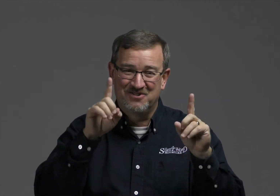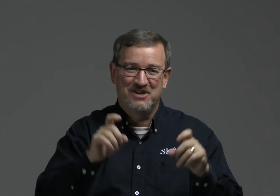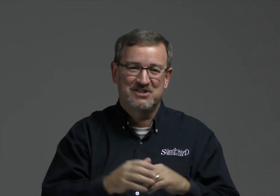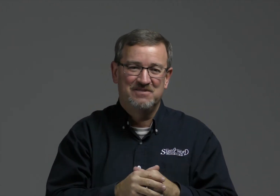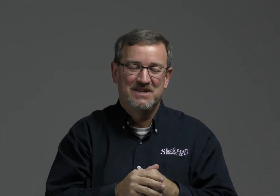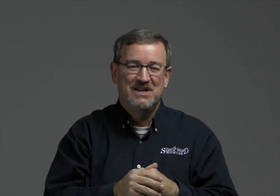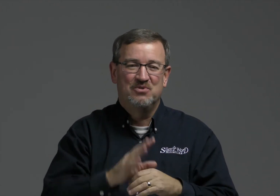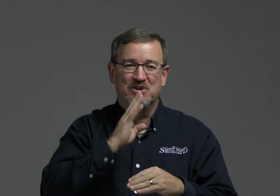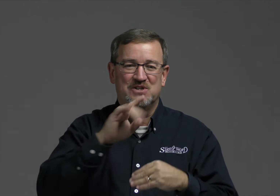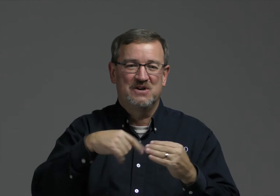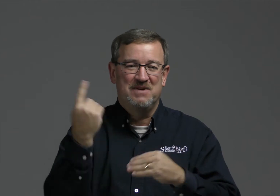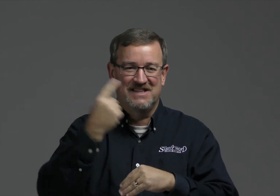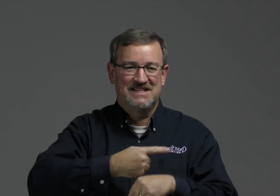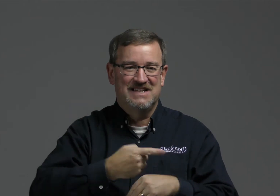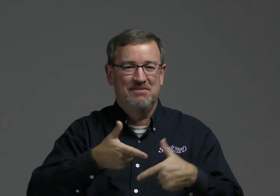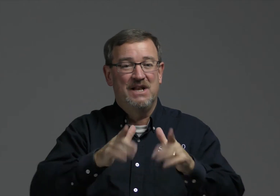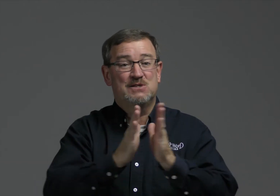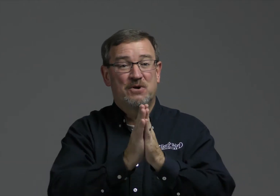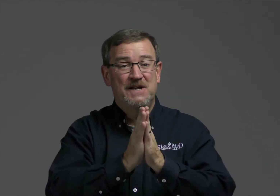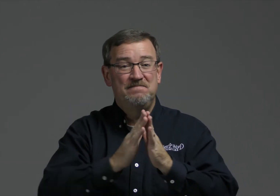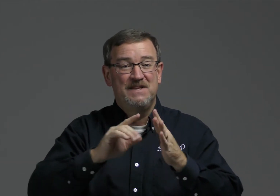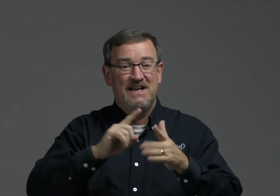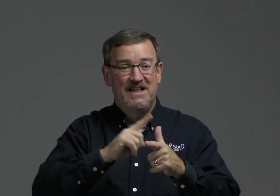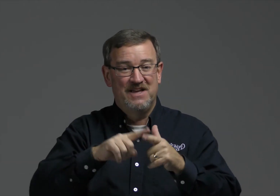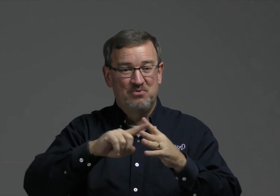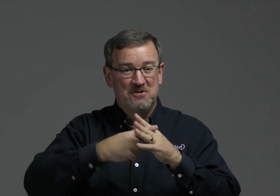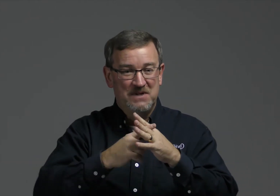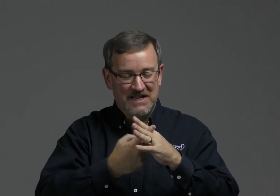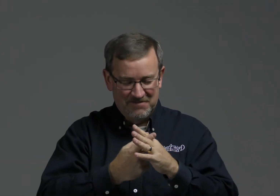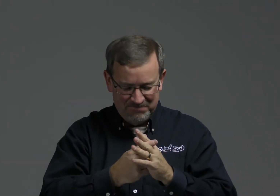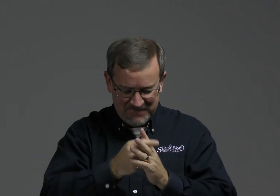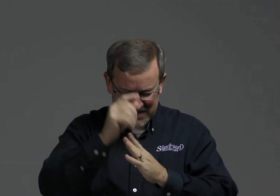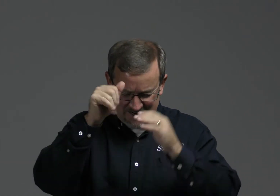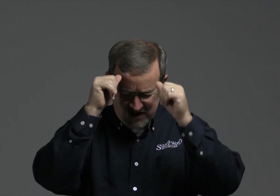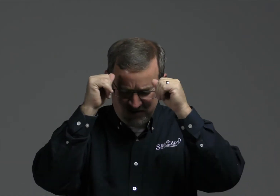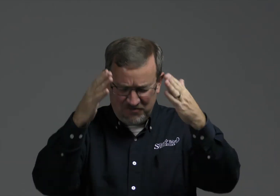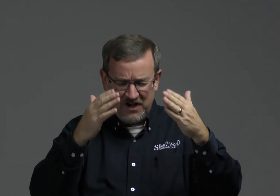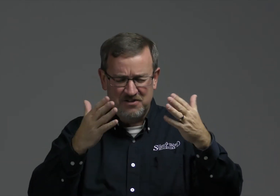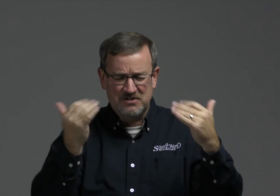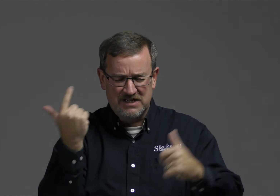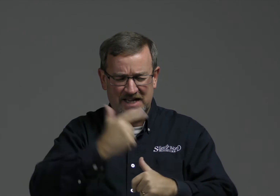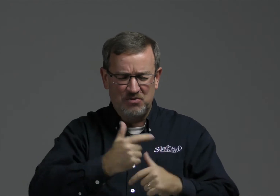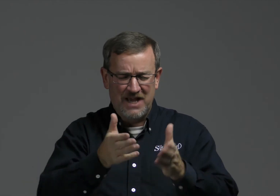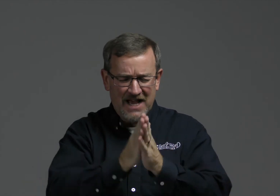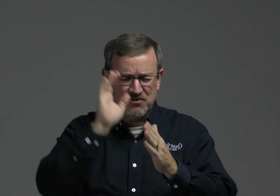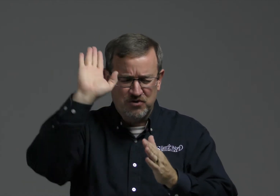good question. We're going to talk about that today. But let's pray, and then we'll begin. Our Heavenly Father, today we ask for